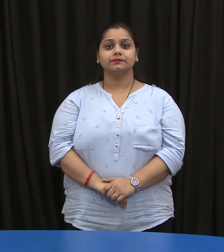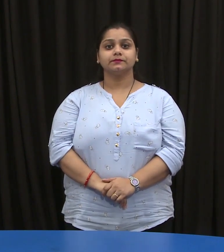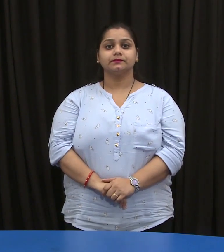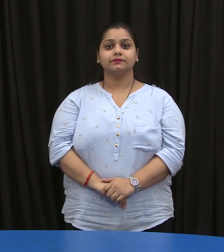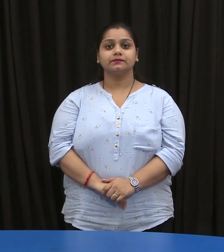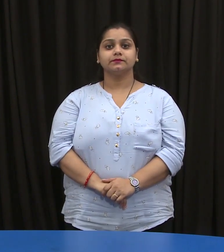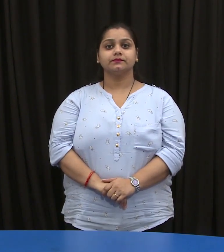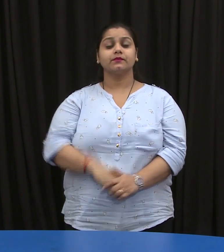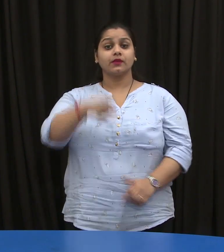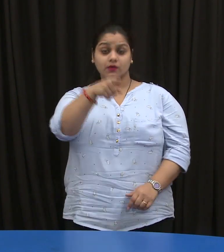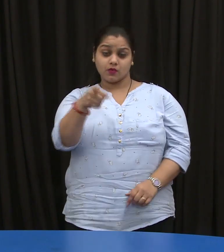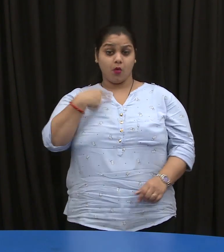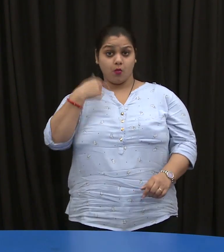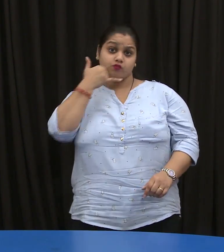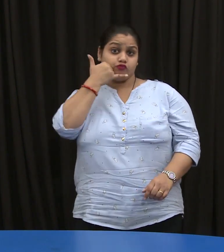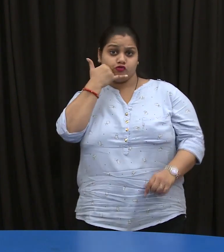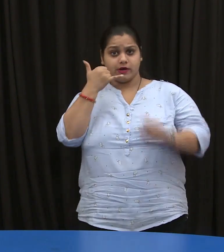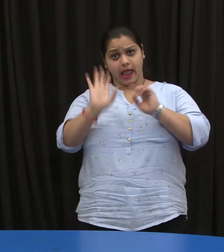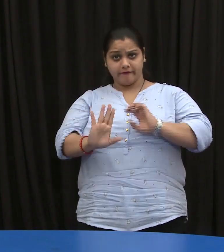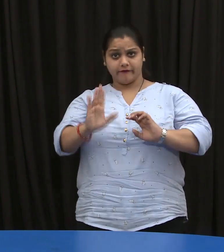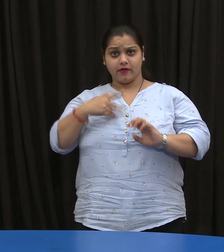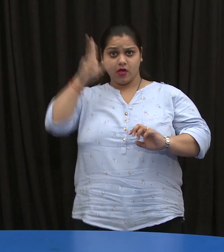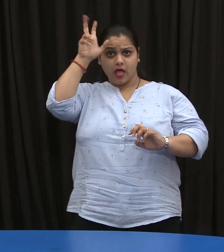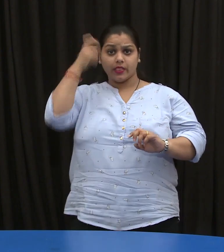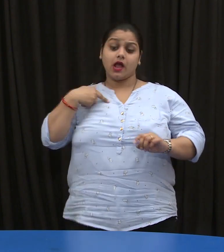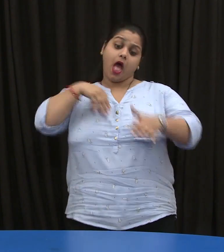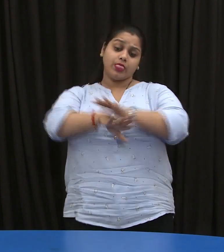Your smartphone runs an operating system too.